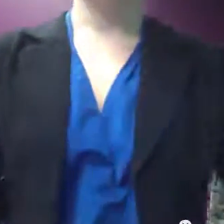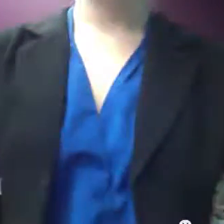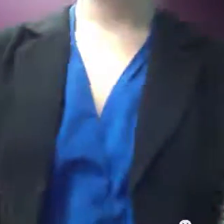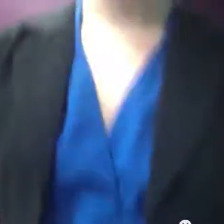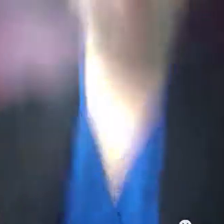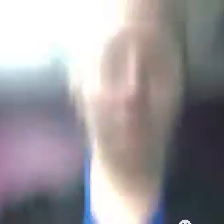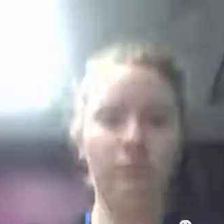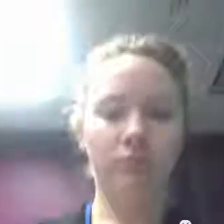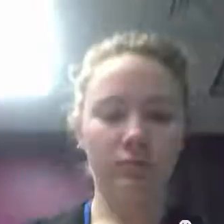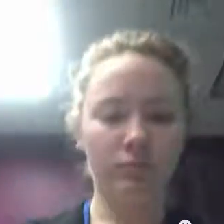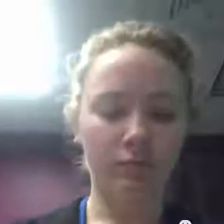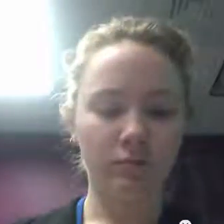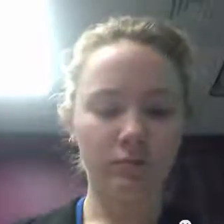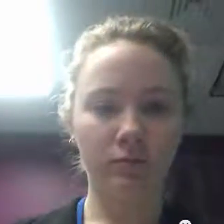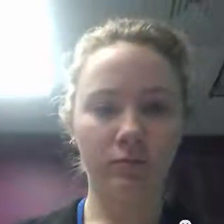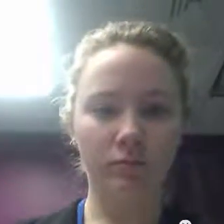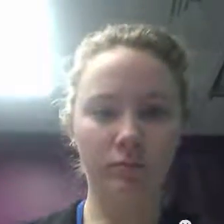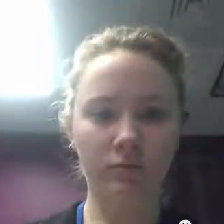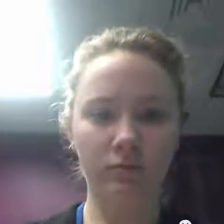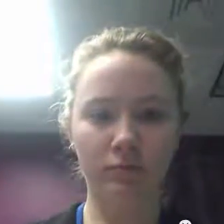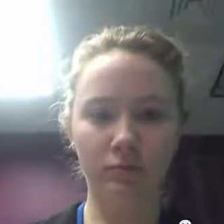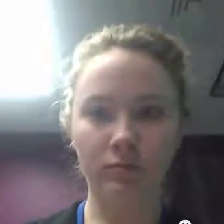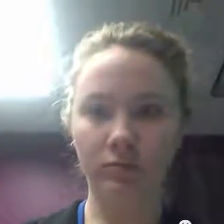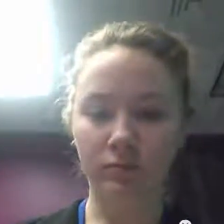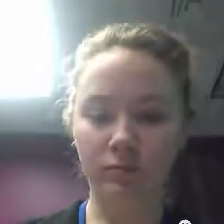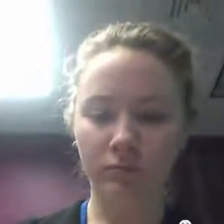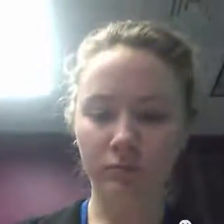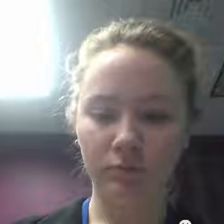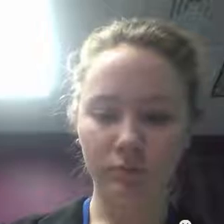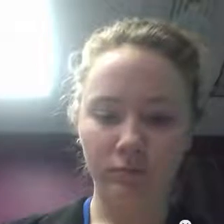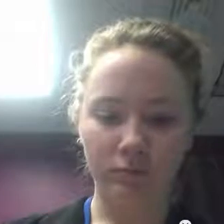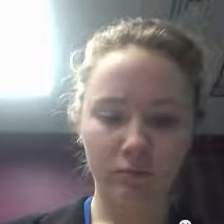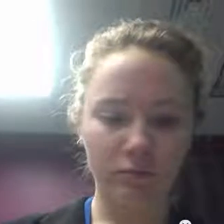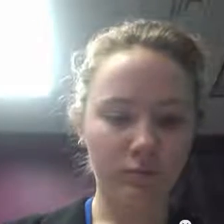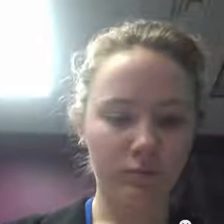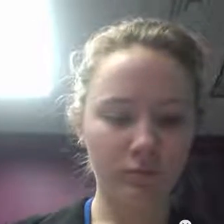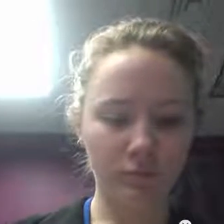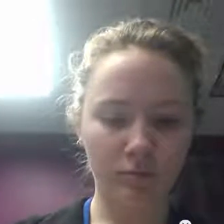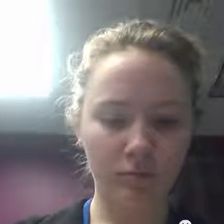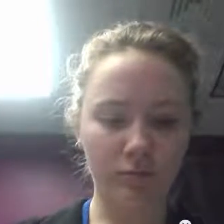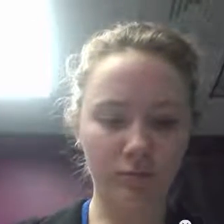So much bad.